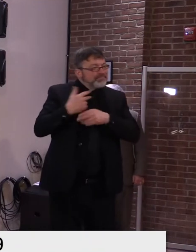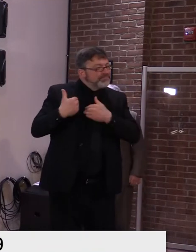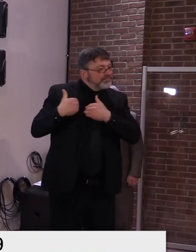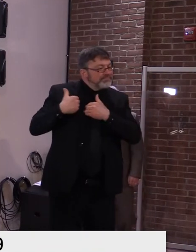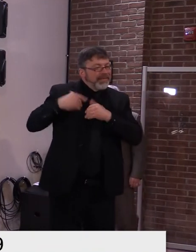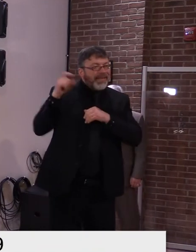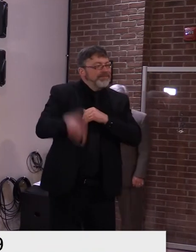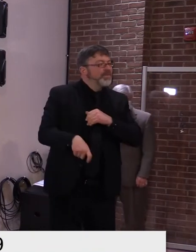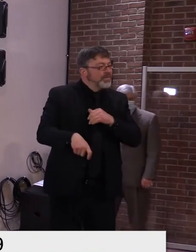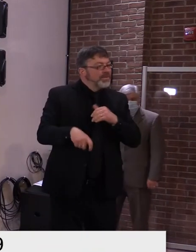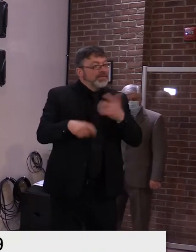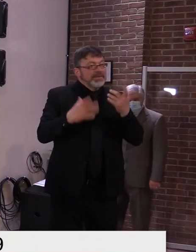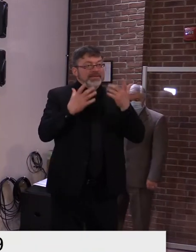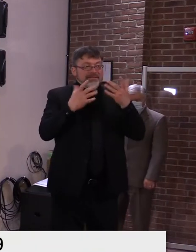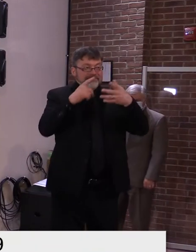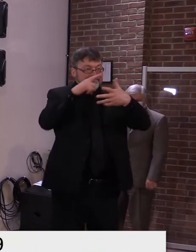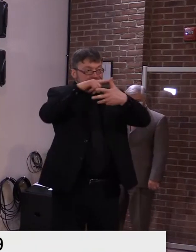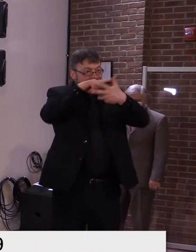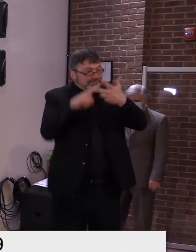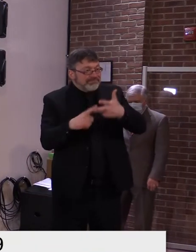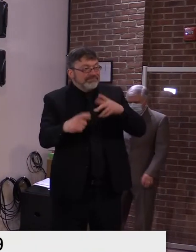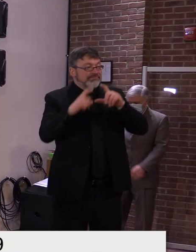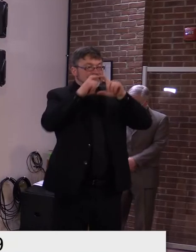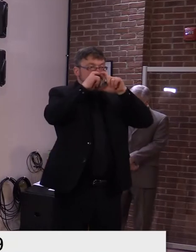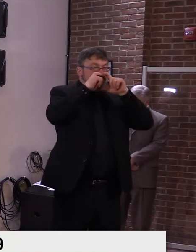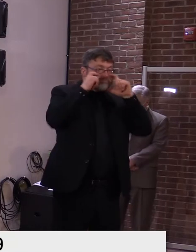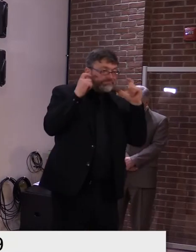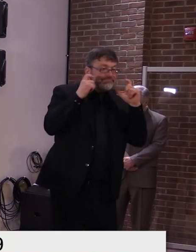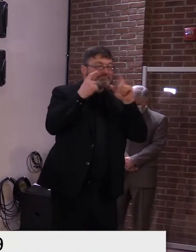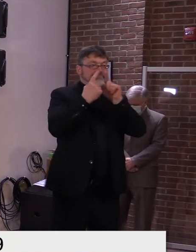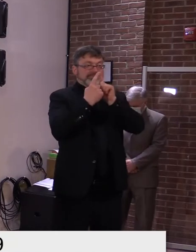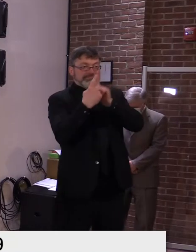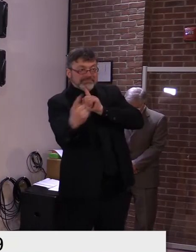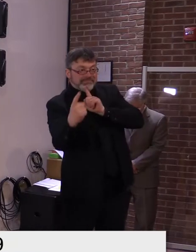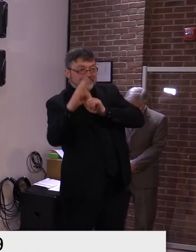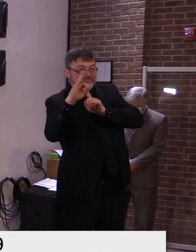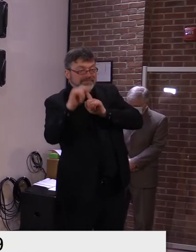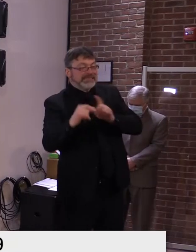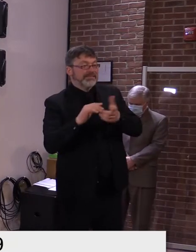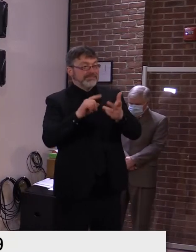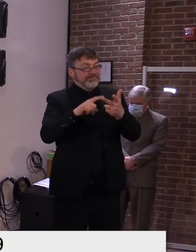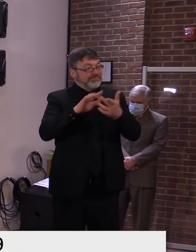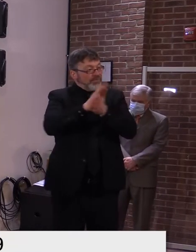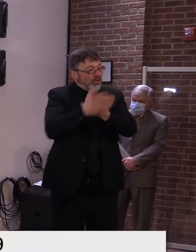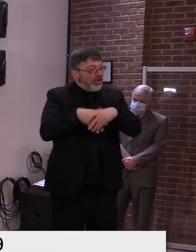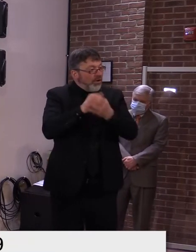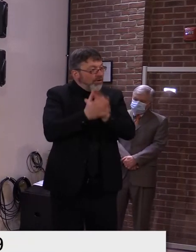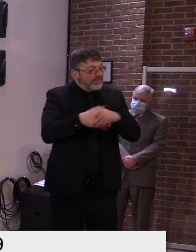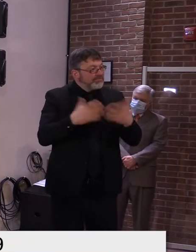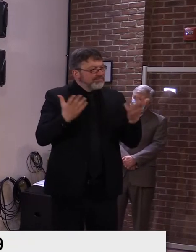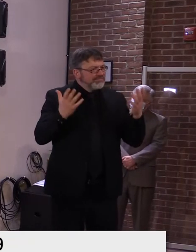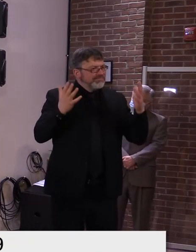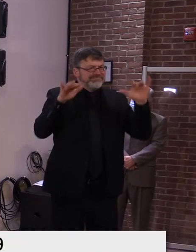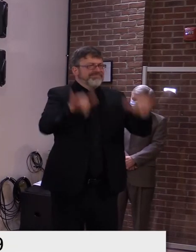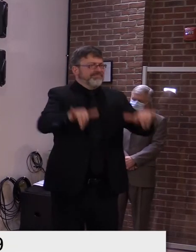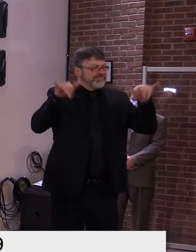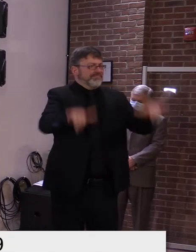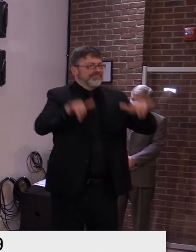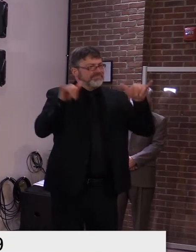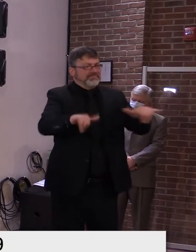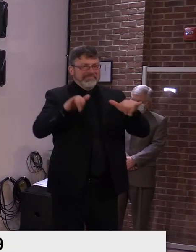masks, stay physically distanced, avoid crowds, wash your hands, all the things that we've done over the